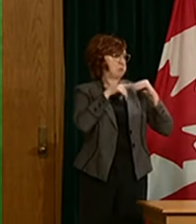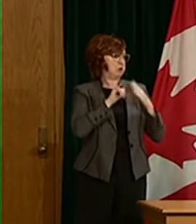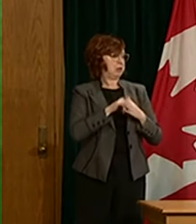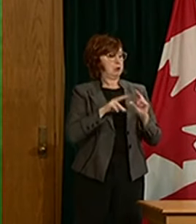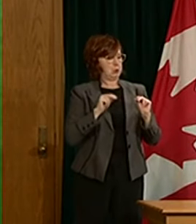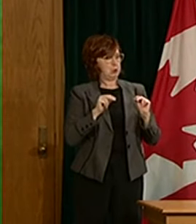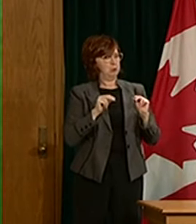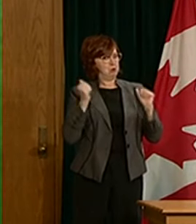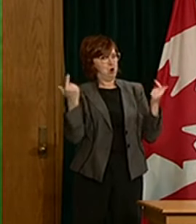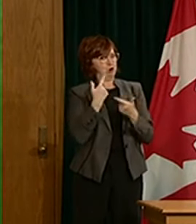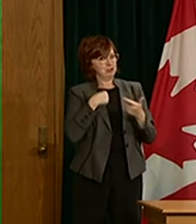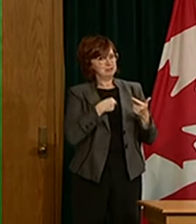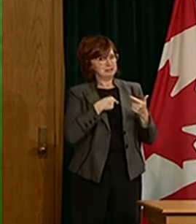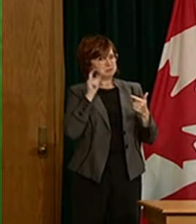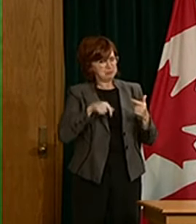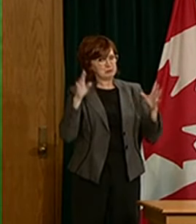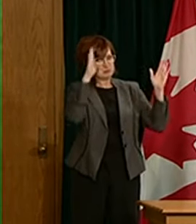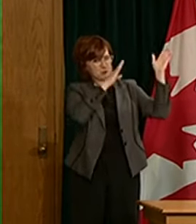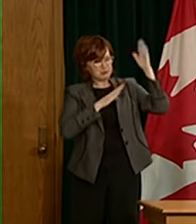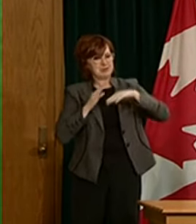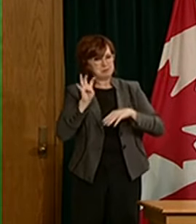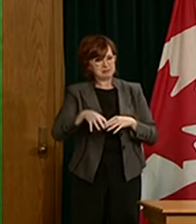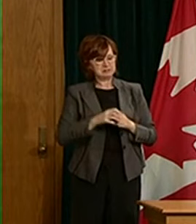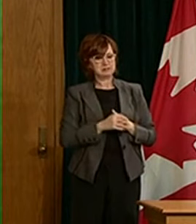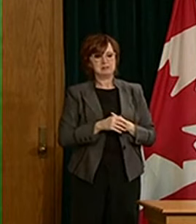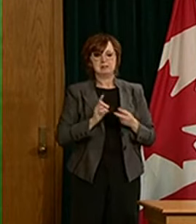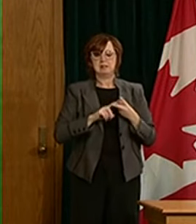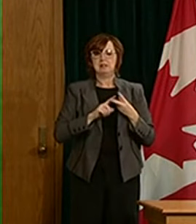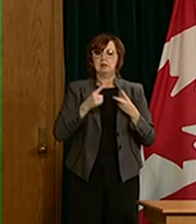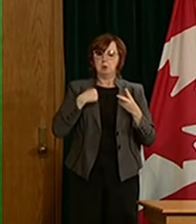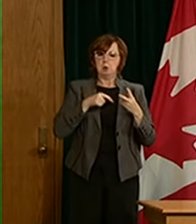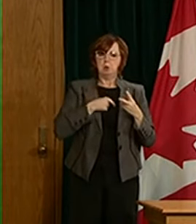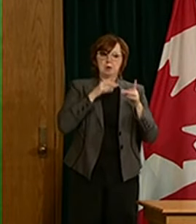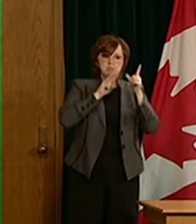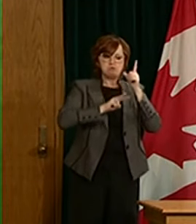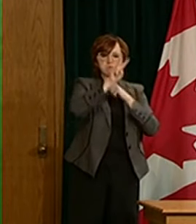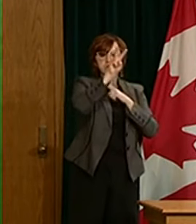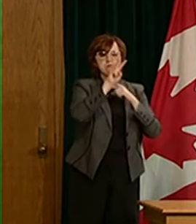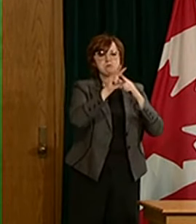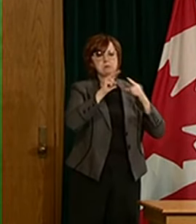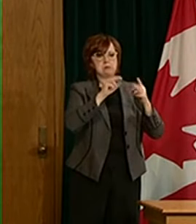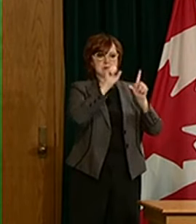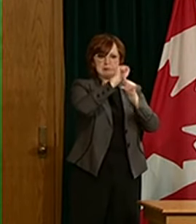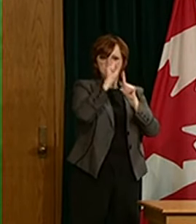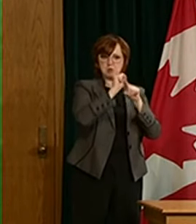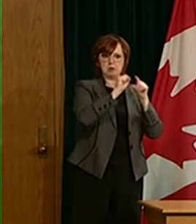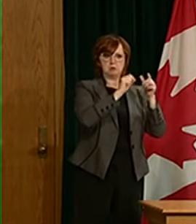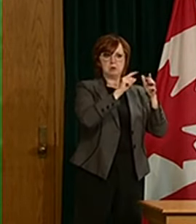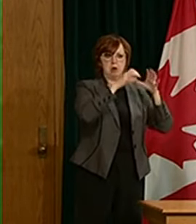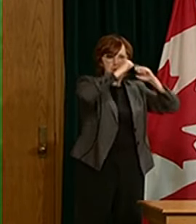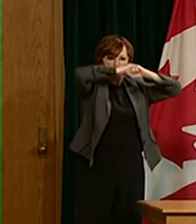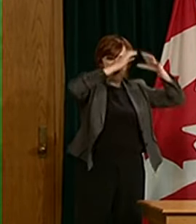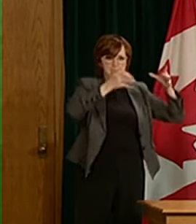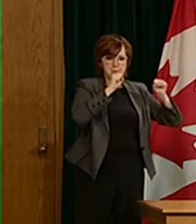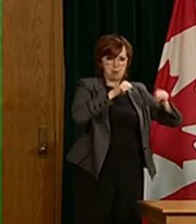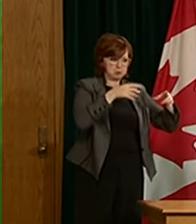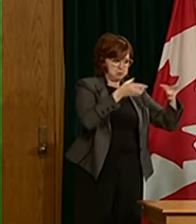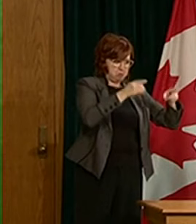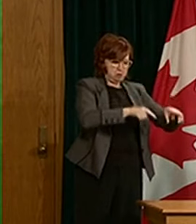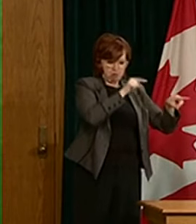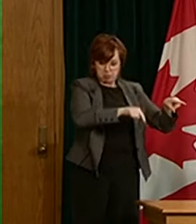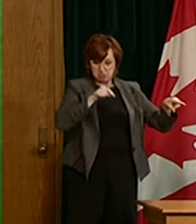modeling scenarios are based on our best knowledge at this time. And as we go forward, we'll continue to be updated with